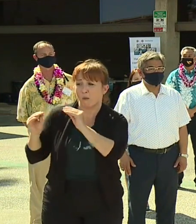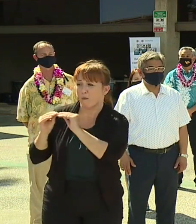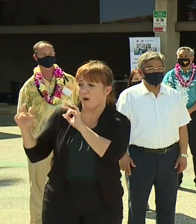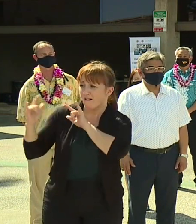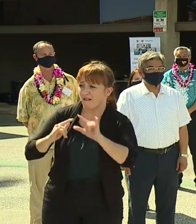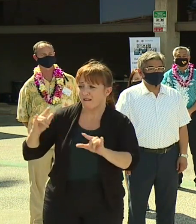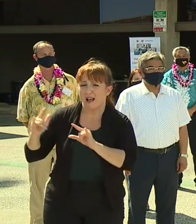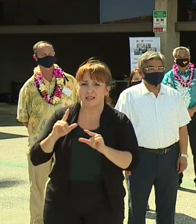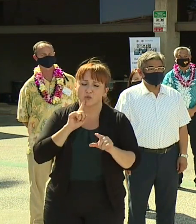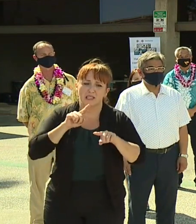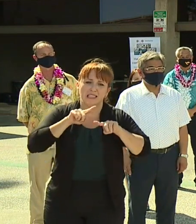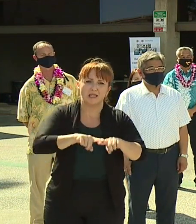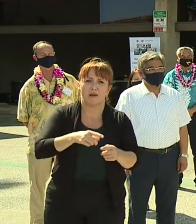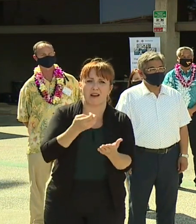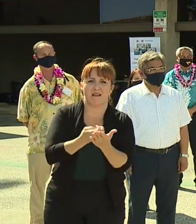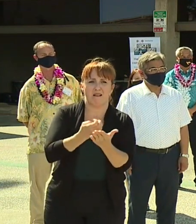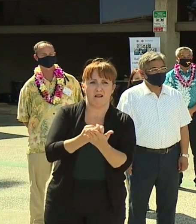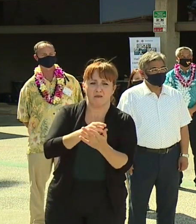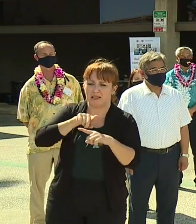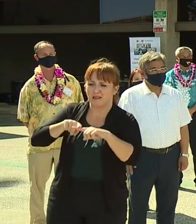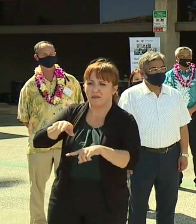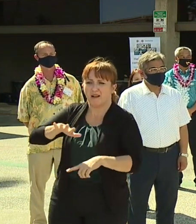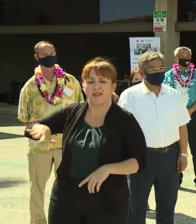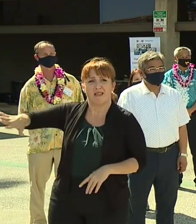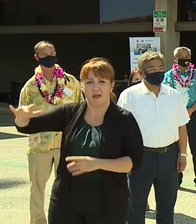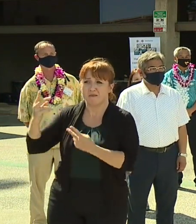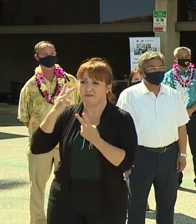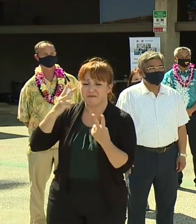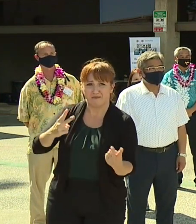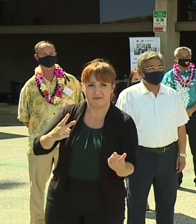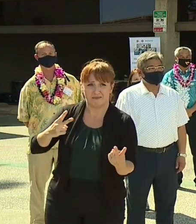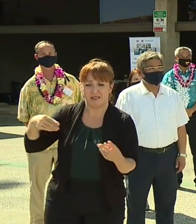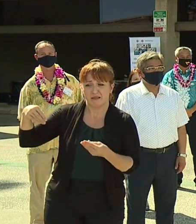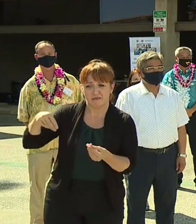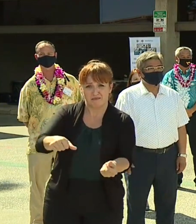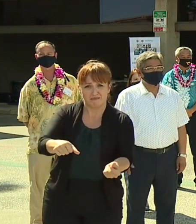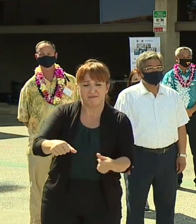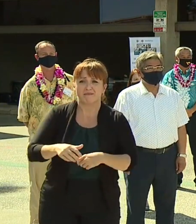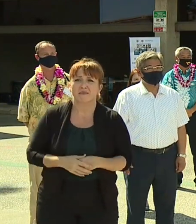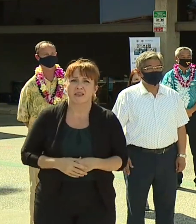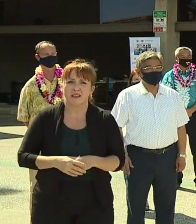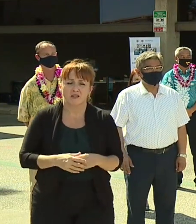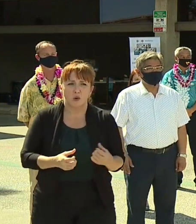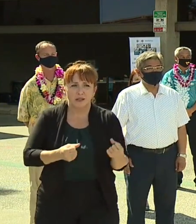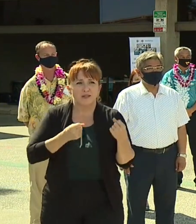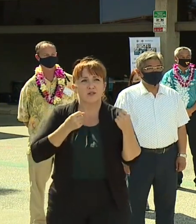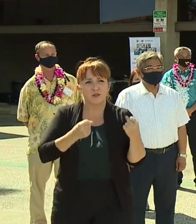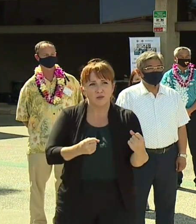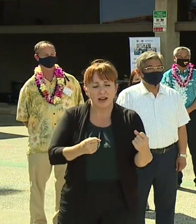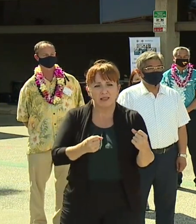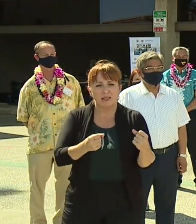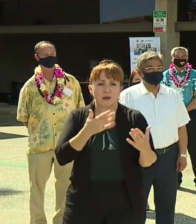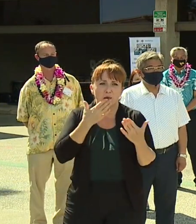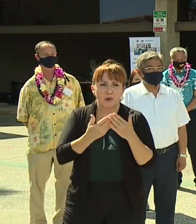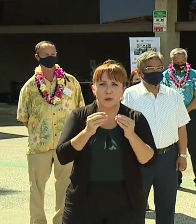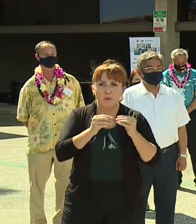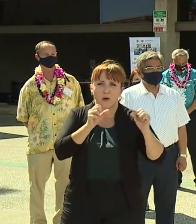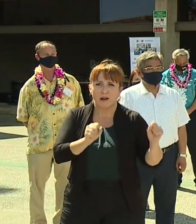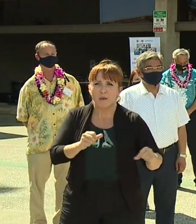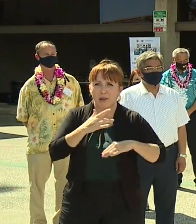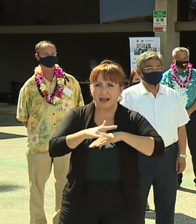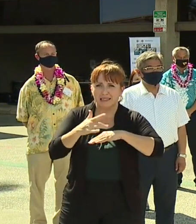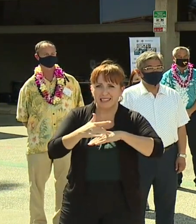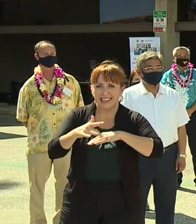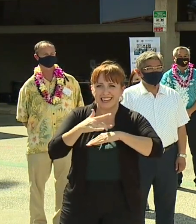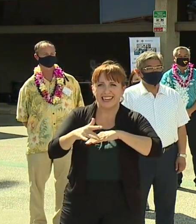economy. So testing is a very, very good thing to have. It's great that we have this additional capacity. But as